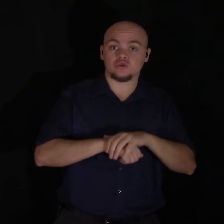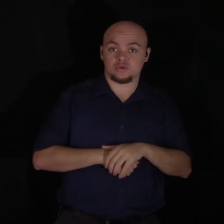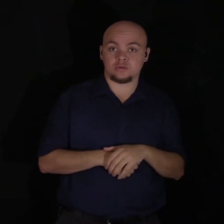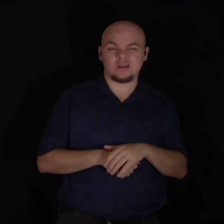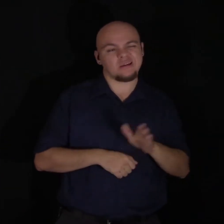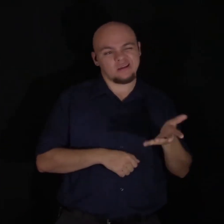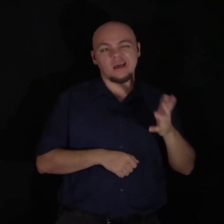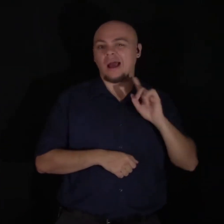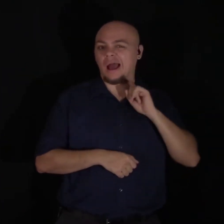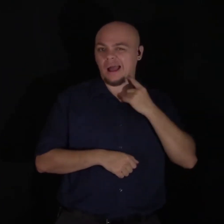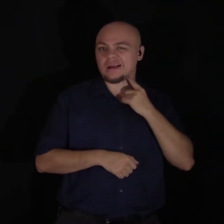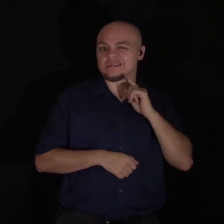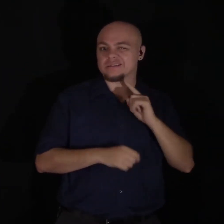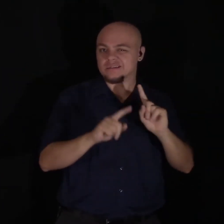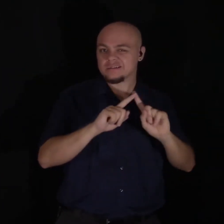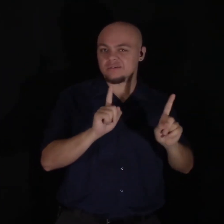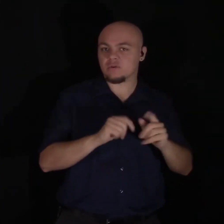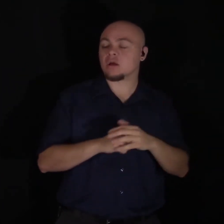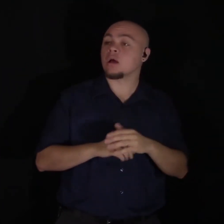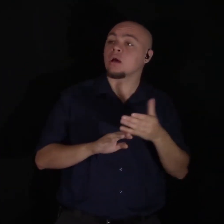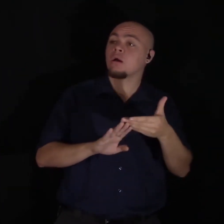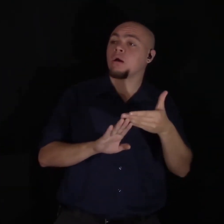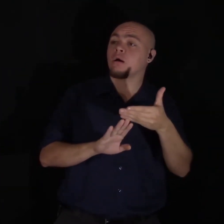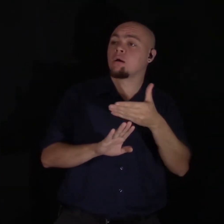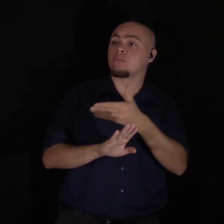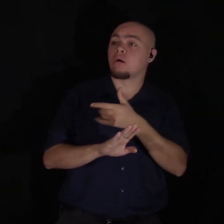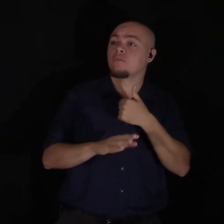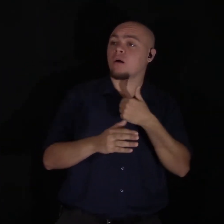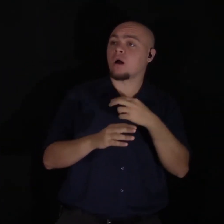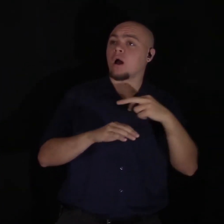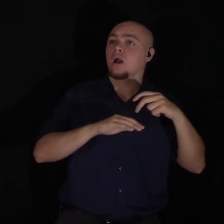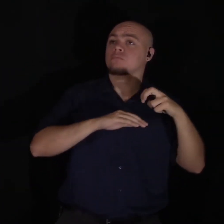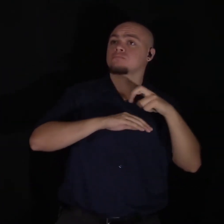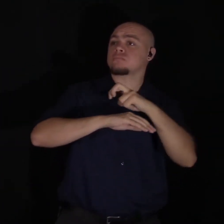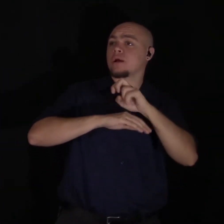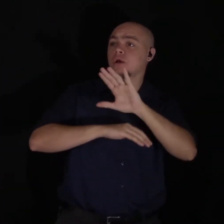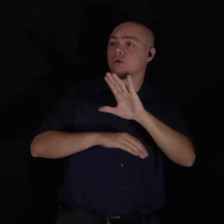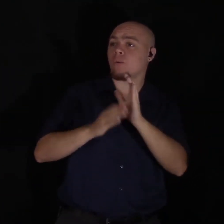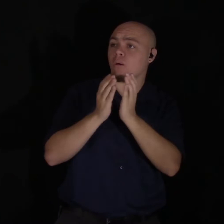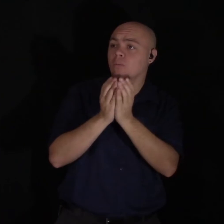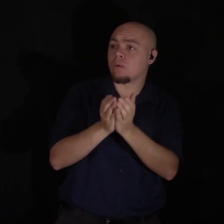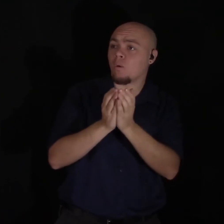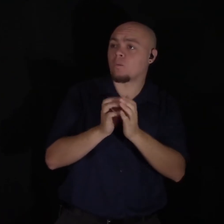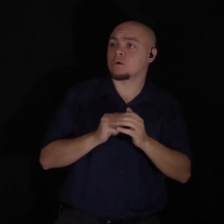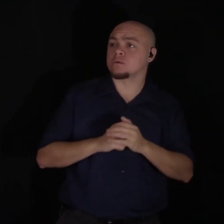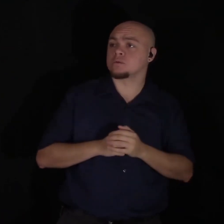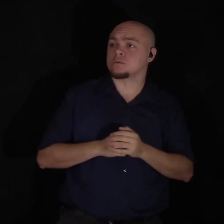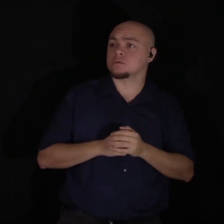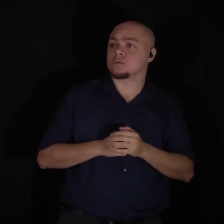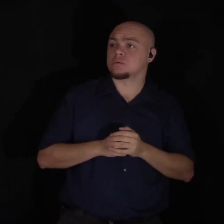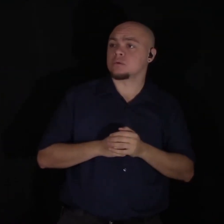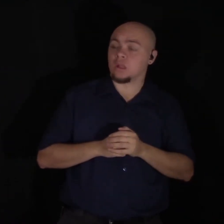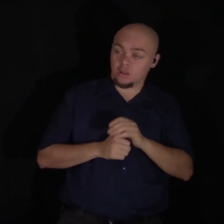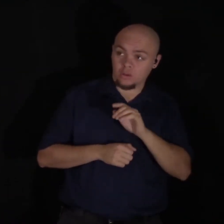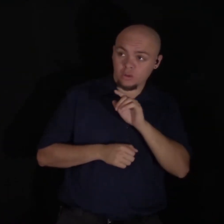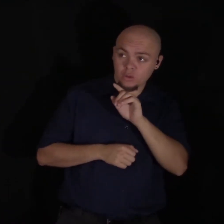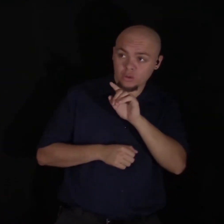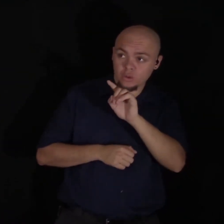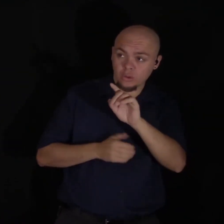accent. "Before I come on board your vessel," said he, "will you have the kindness to